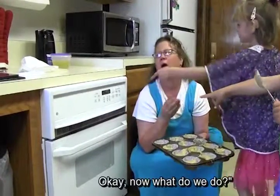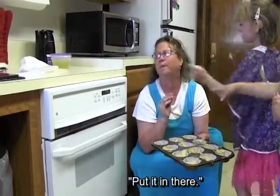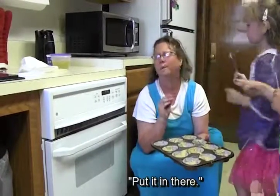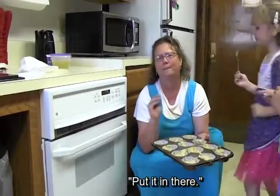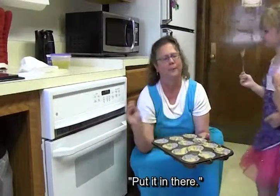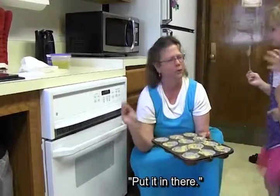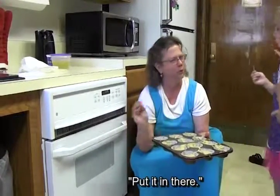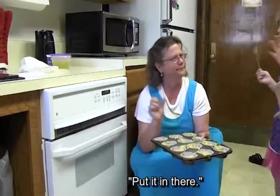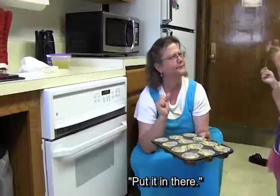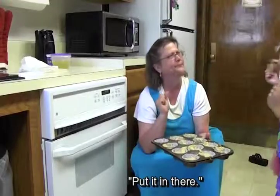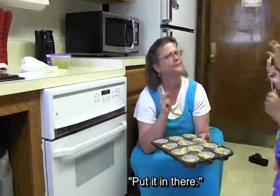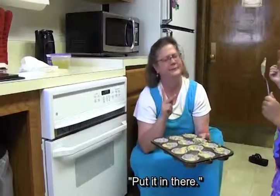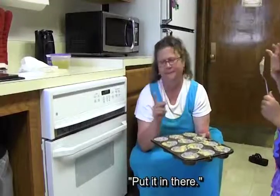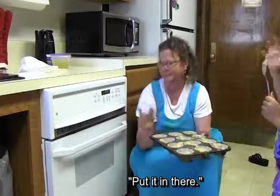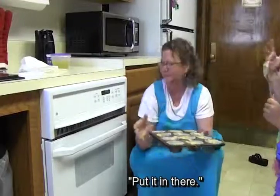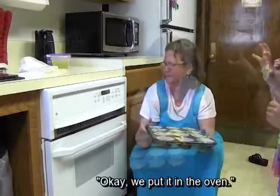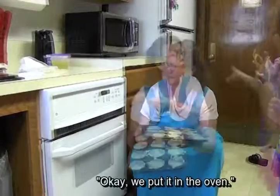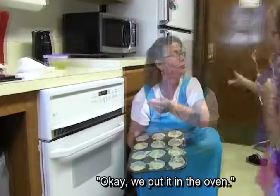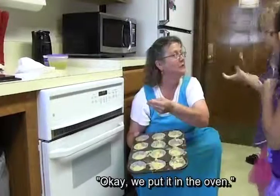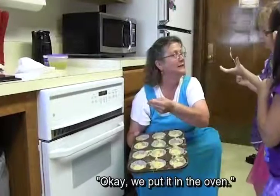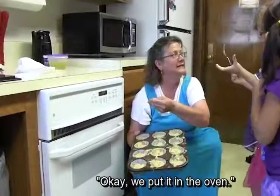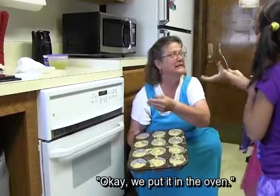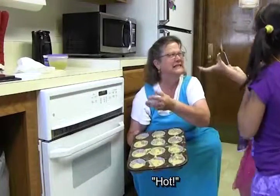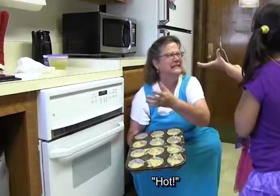Put it in there. Okay, we put it in the oven. In the hot.